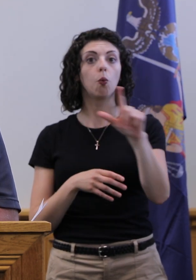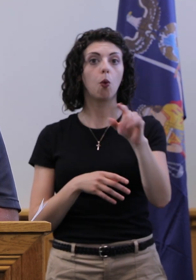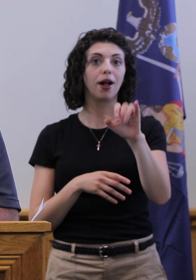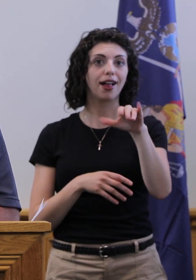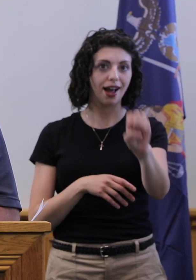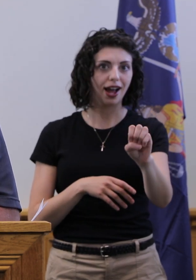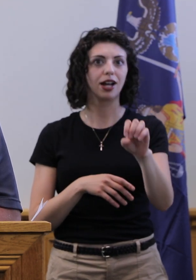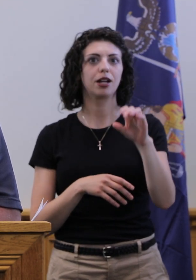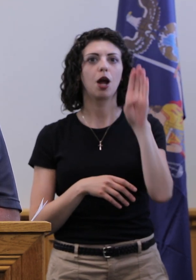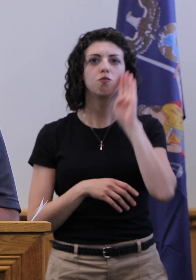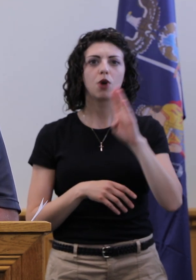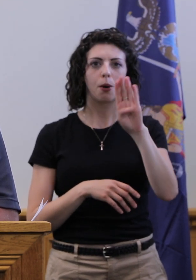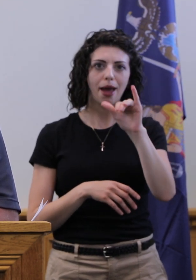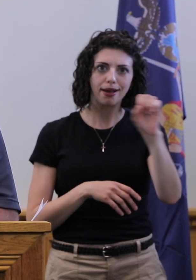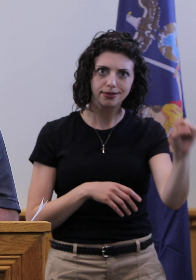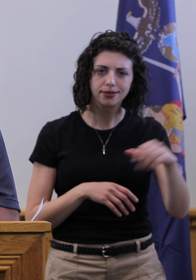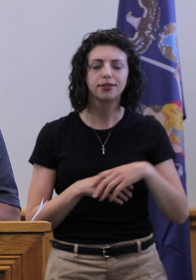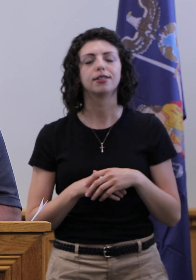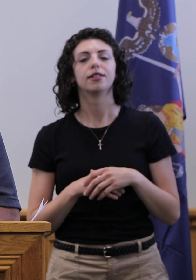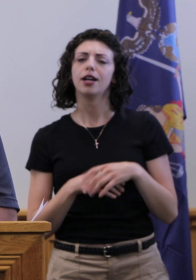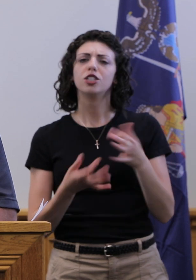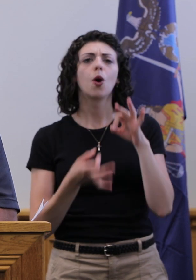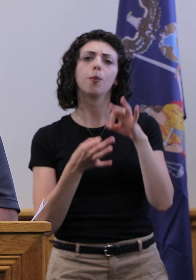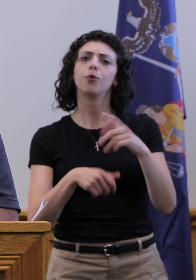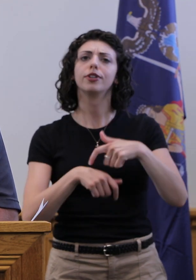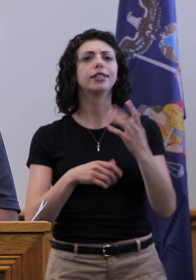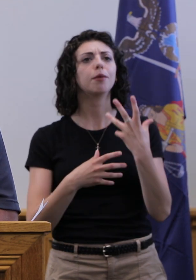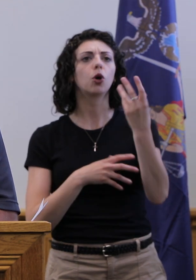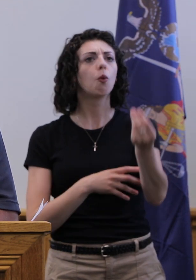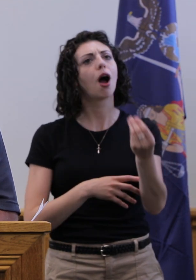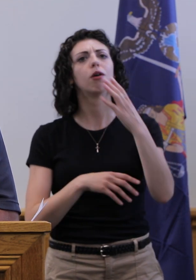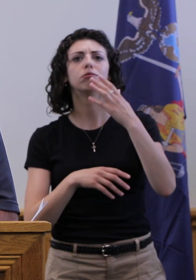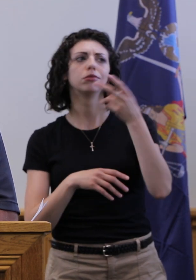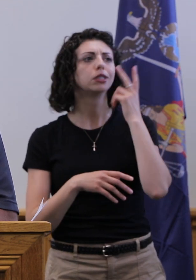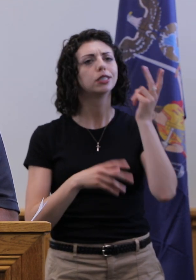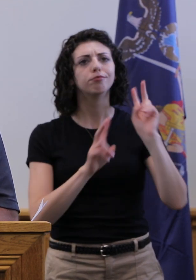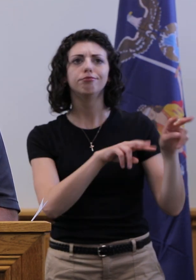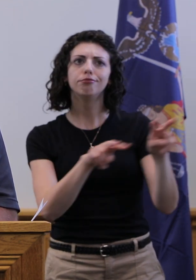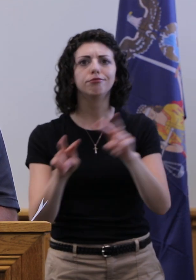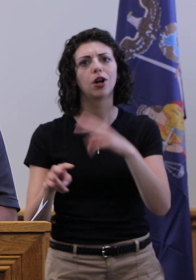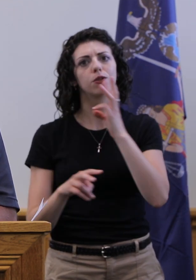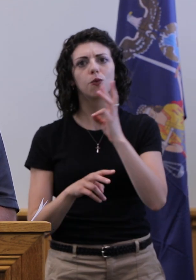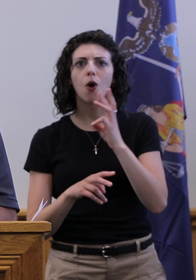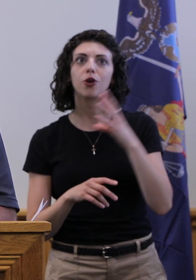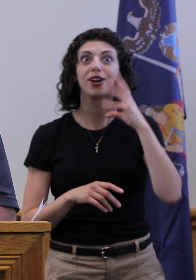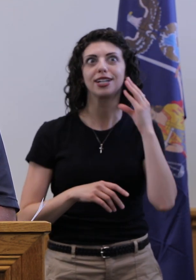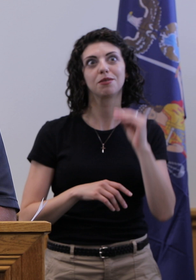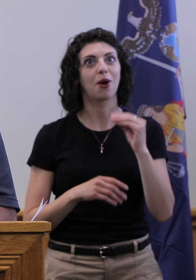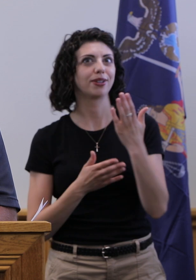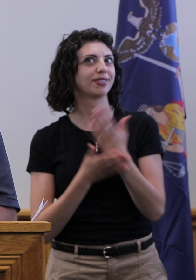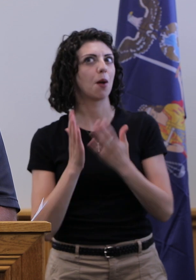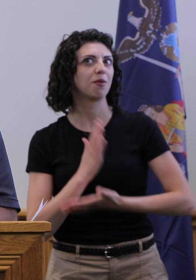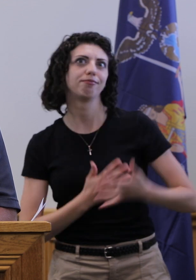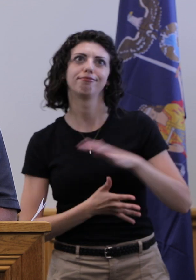Lake. This is the perfect time to get out and get on the water and experience some of New York State's best fishing, if not the